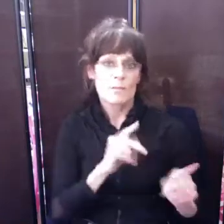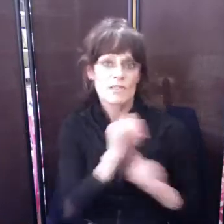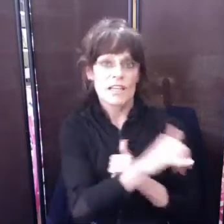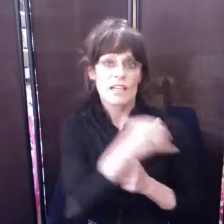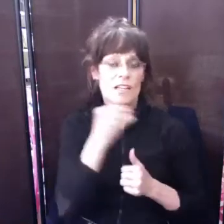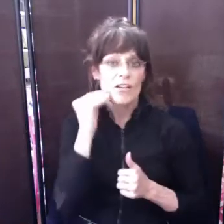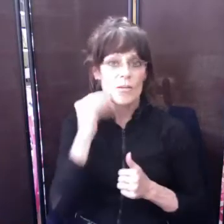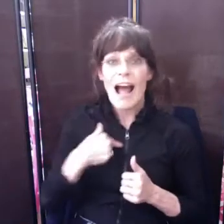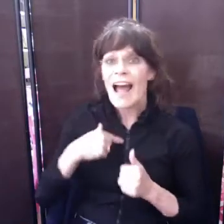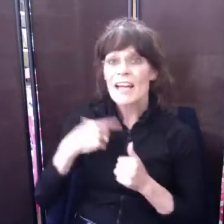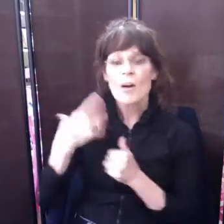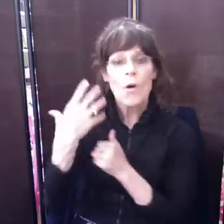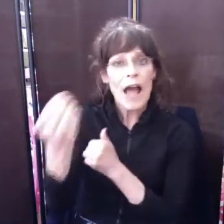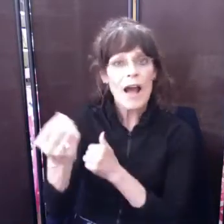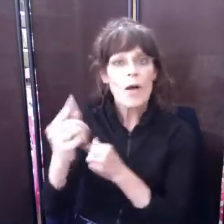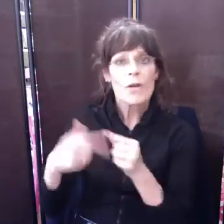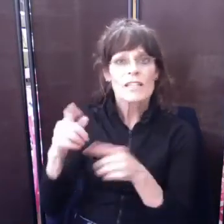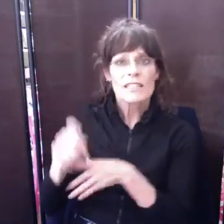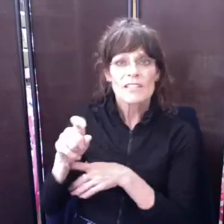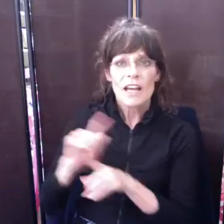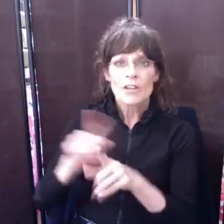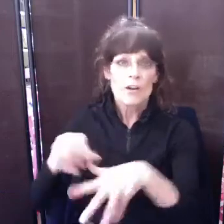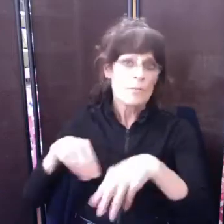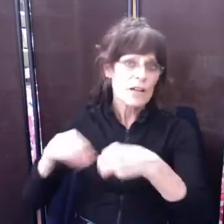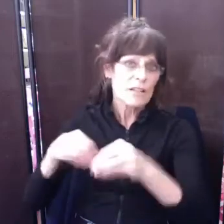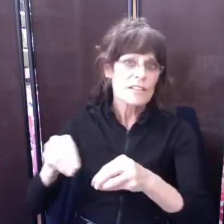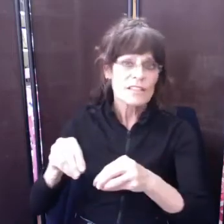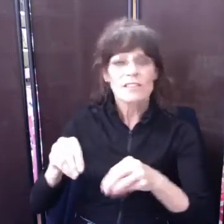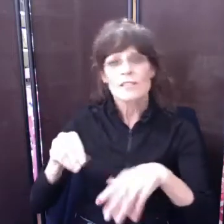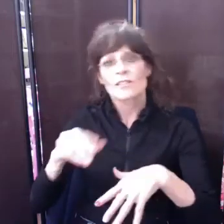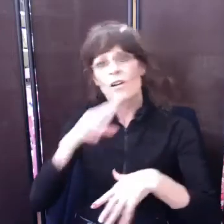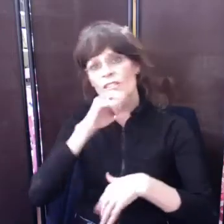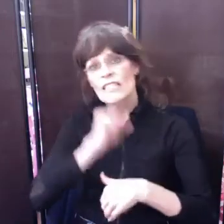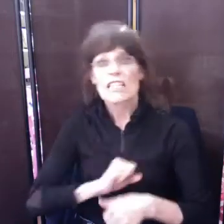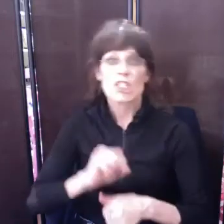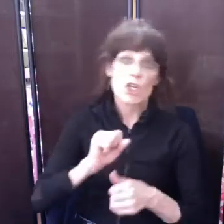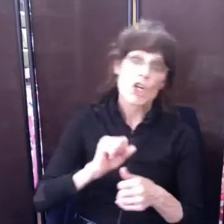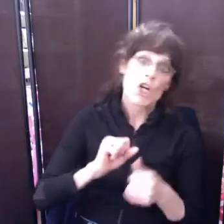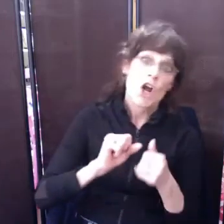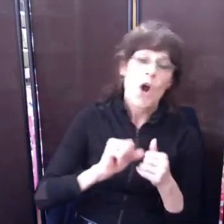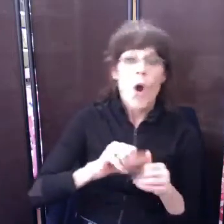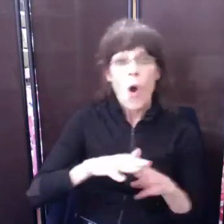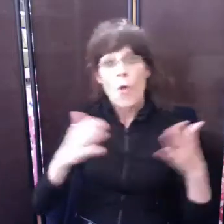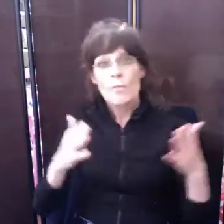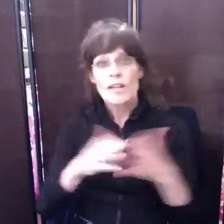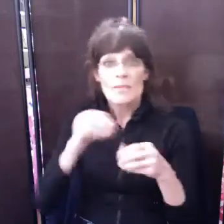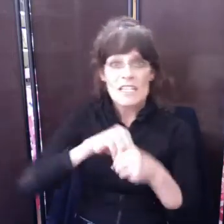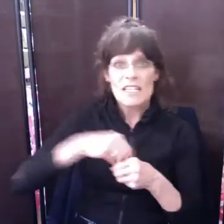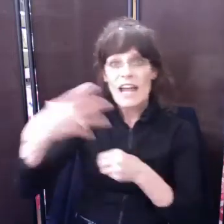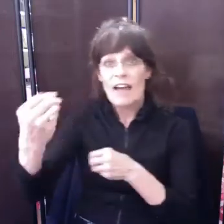it's necessary. I go to the market at senior opening early in the morning. I have a list. I'm in and out in 15 minutes. I can do 5 bags and